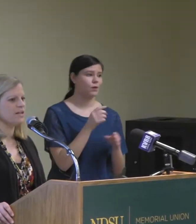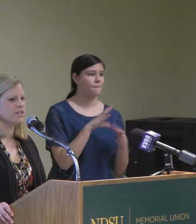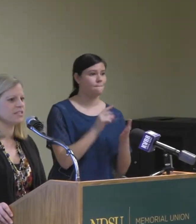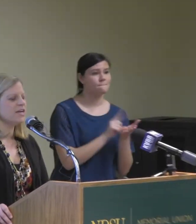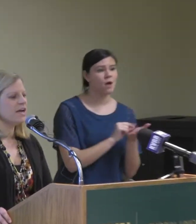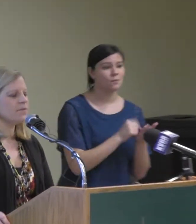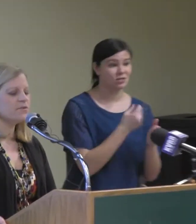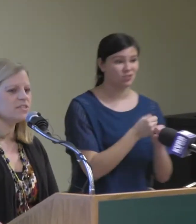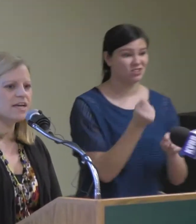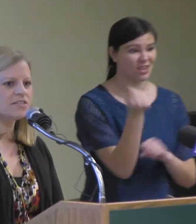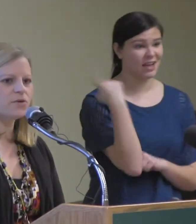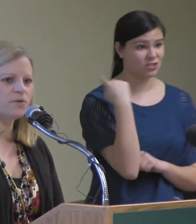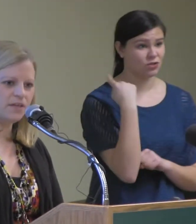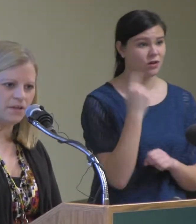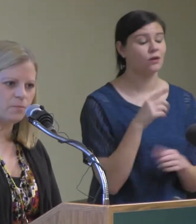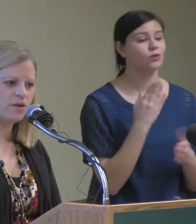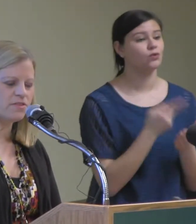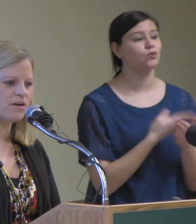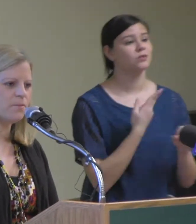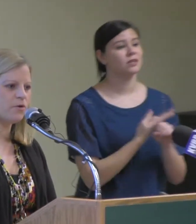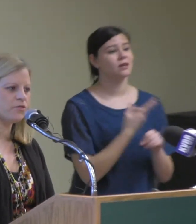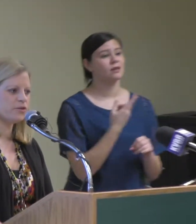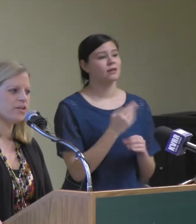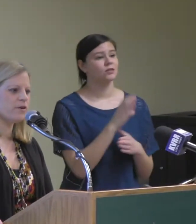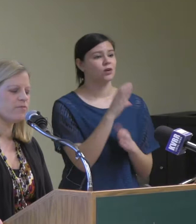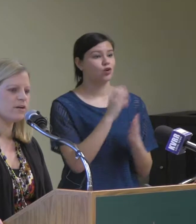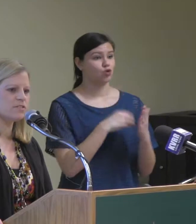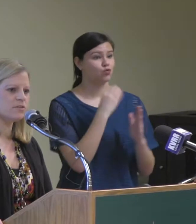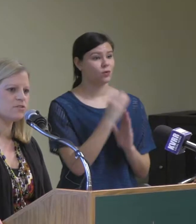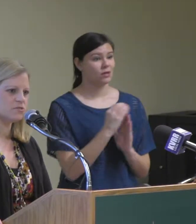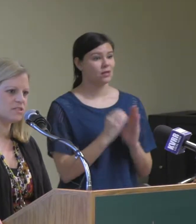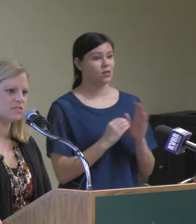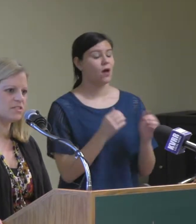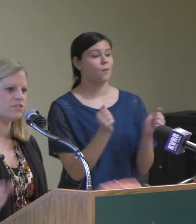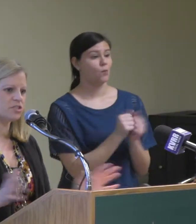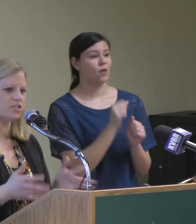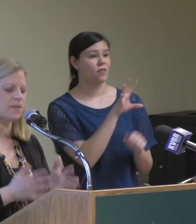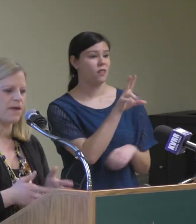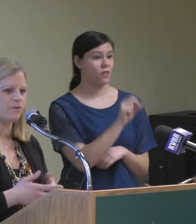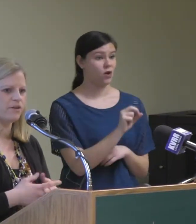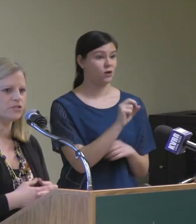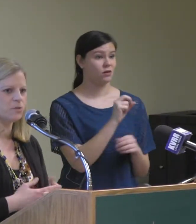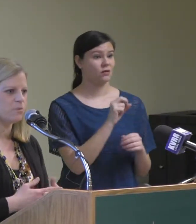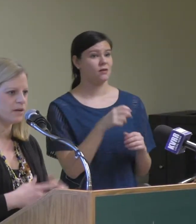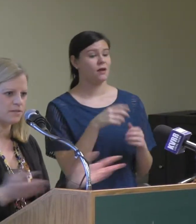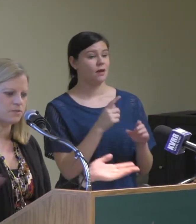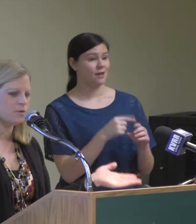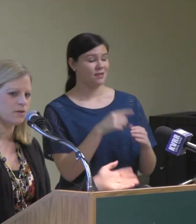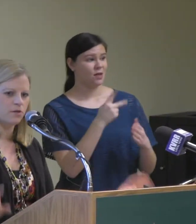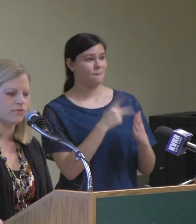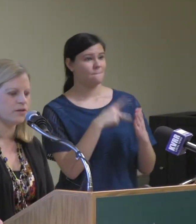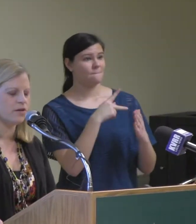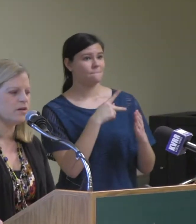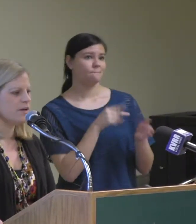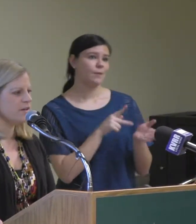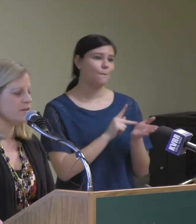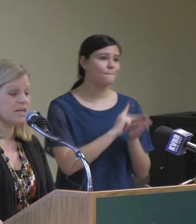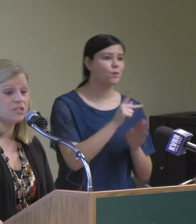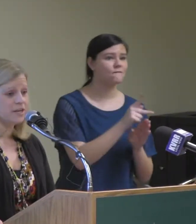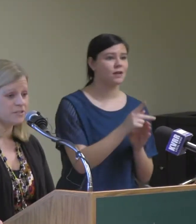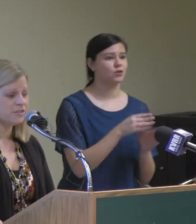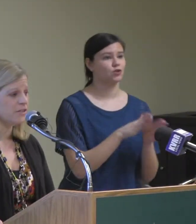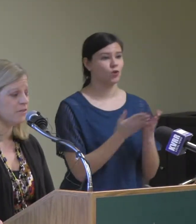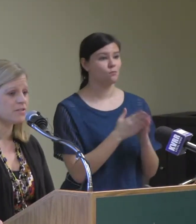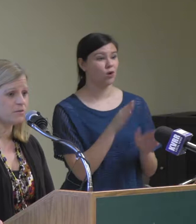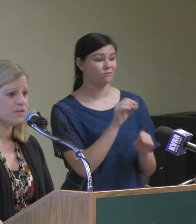nother project. And they're using that as a curriculum with about 30 of our Fargo South students featured in that professional book, and it sold all over the